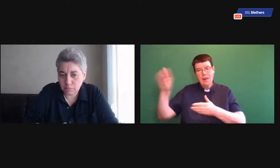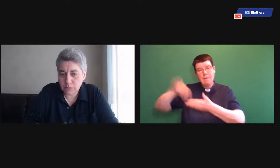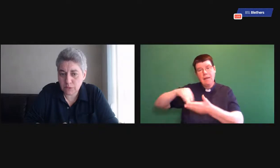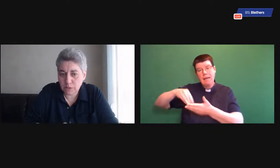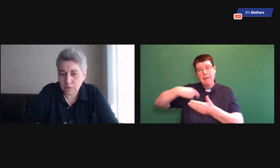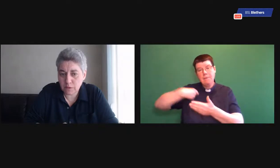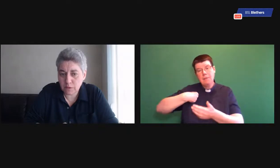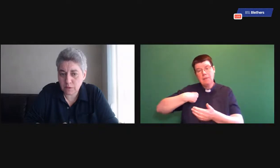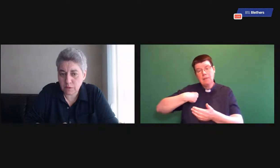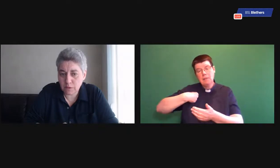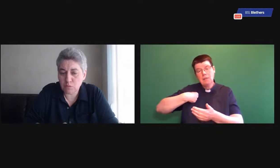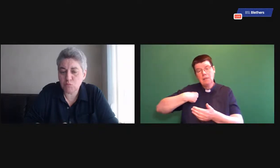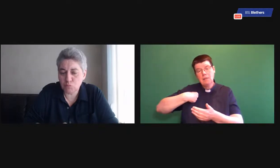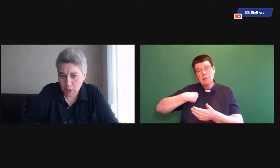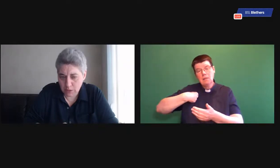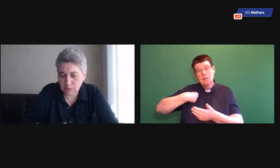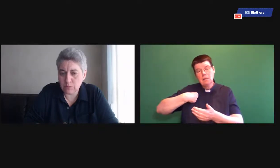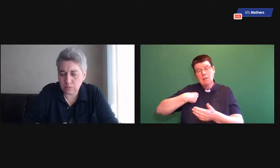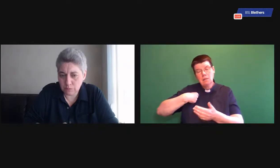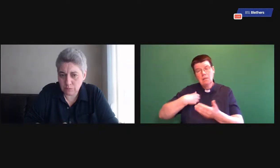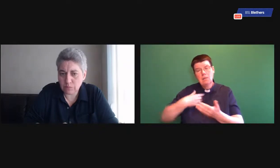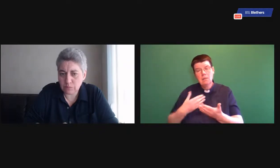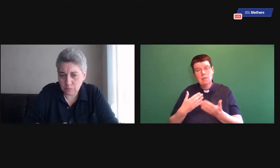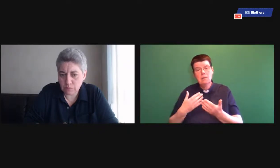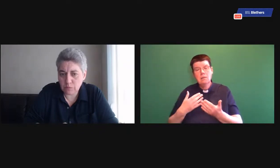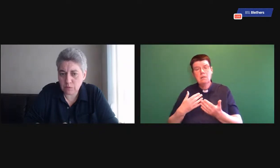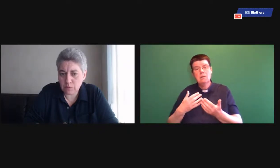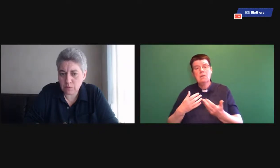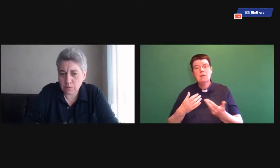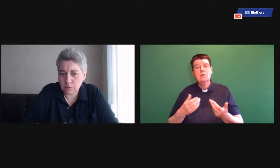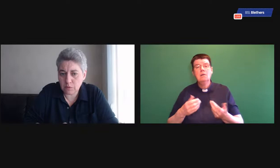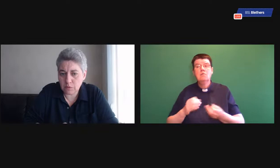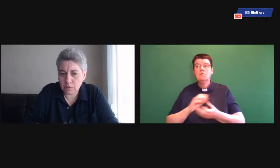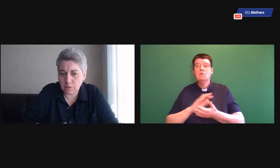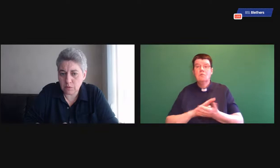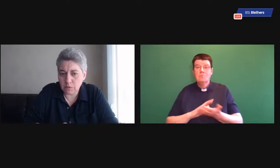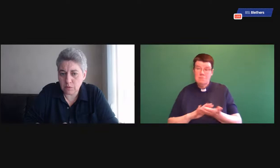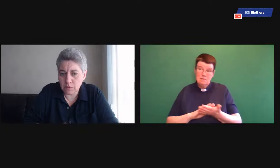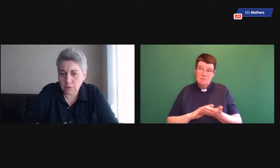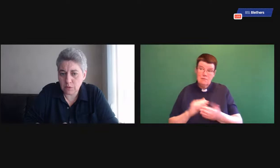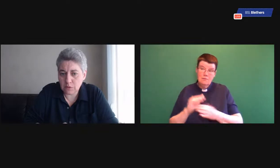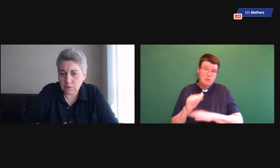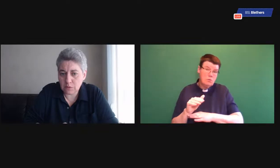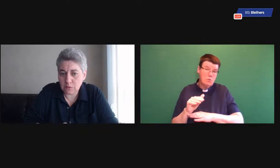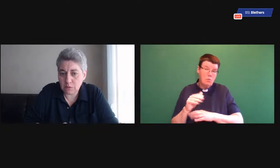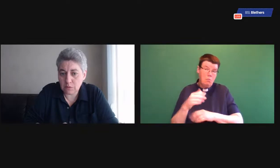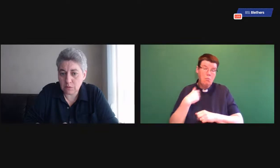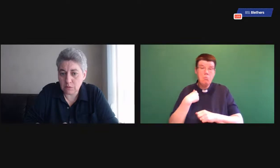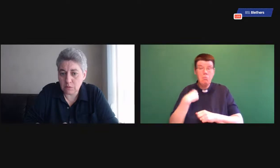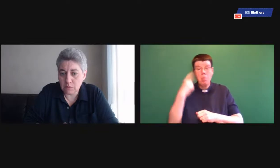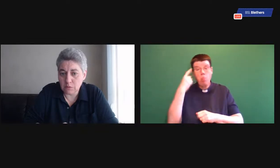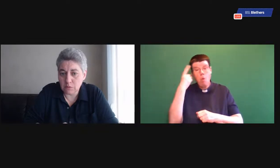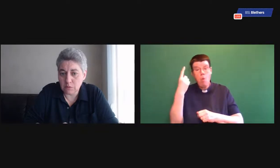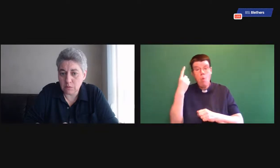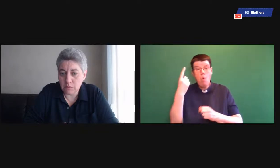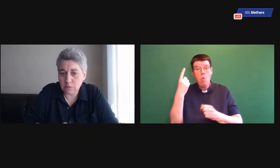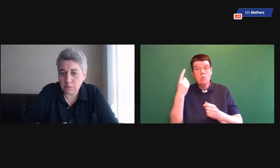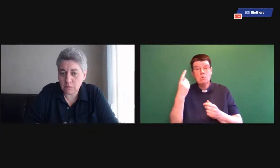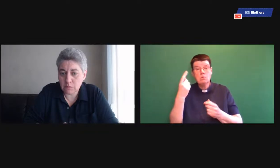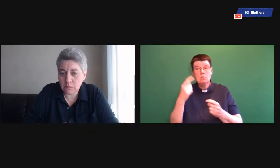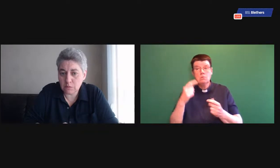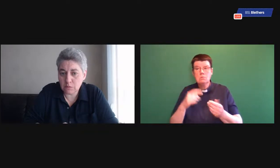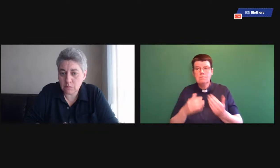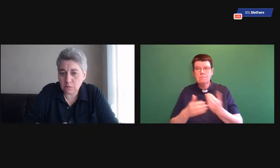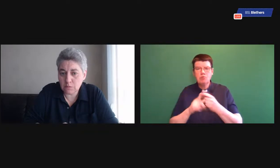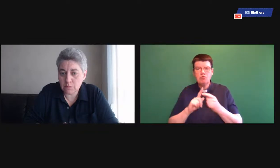of the churches to allow me to come in and do that in the areas. And there's been a couple of the church officials who've